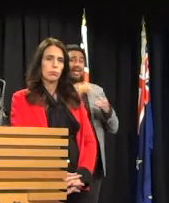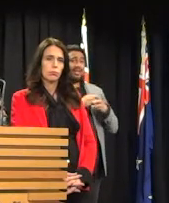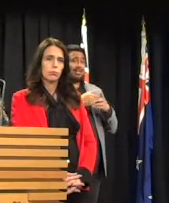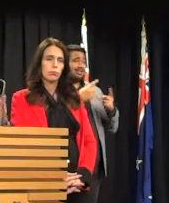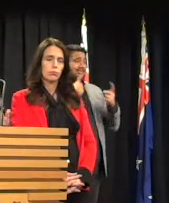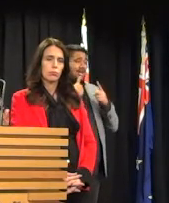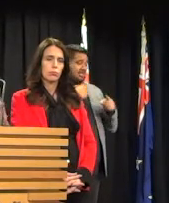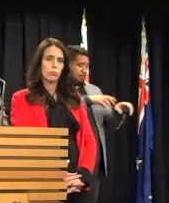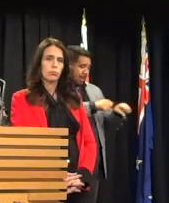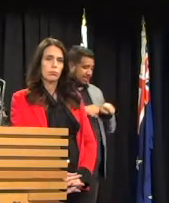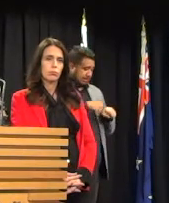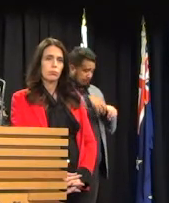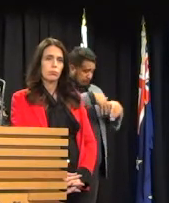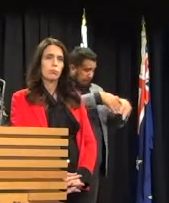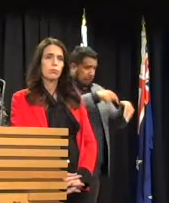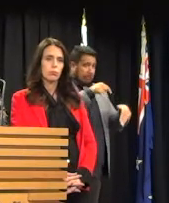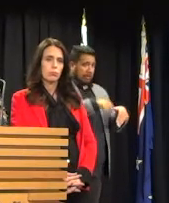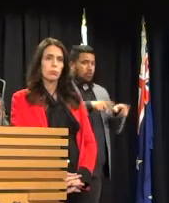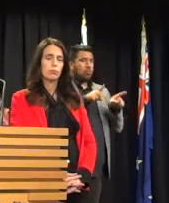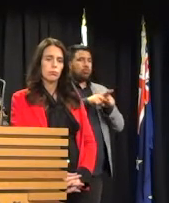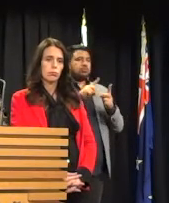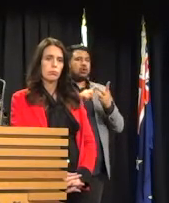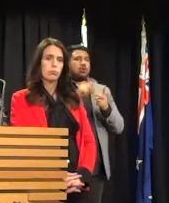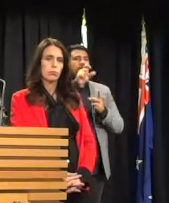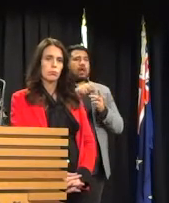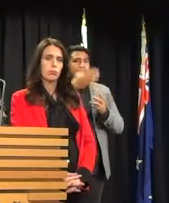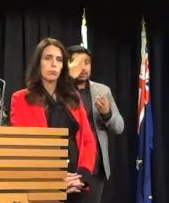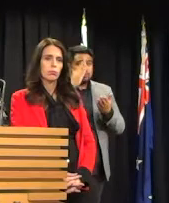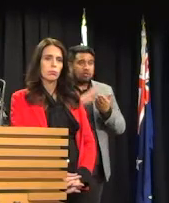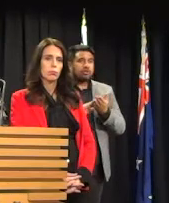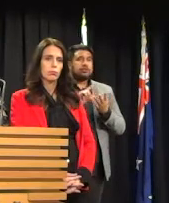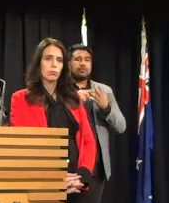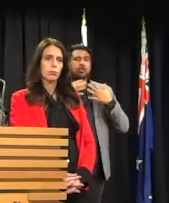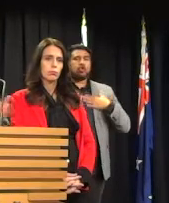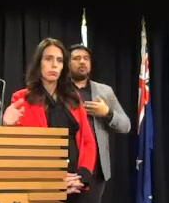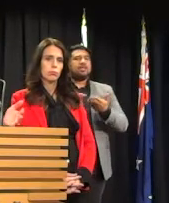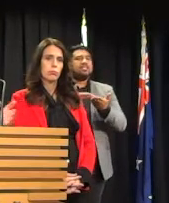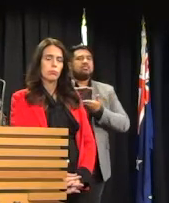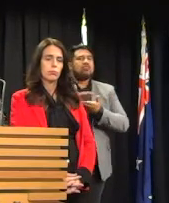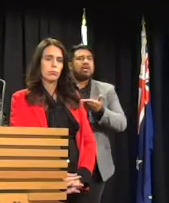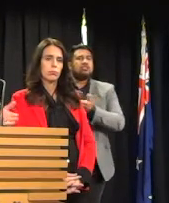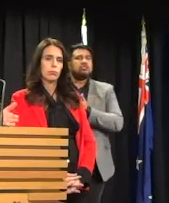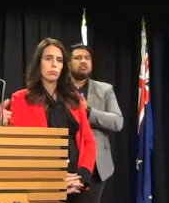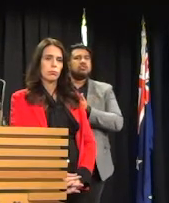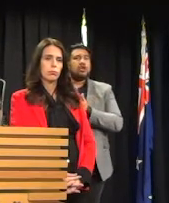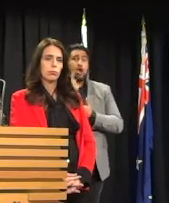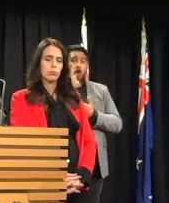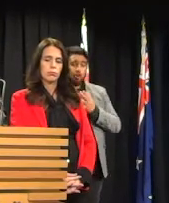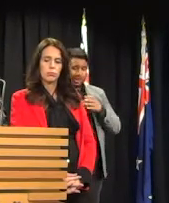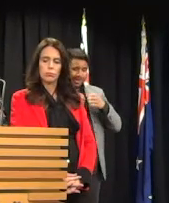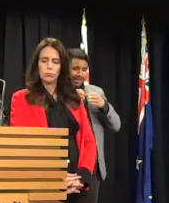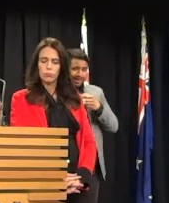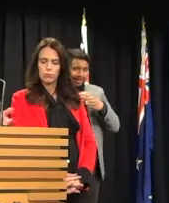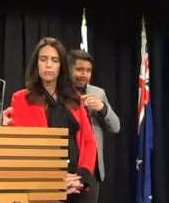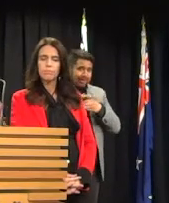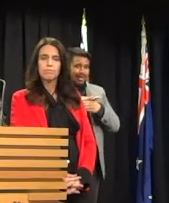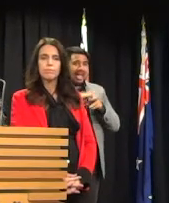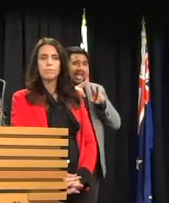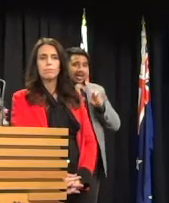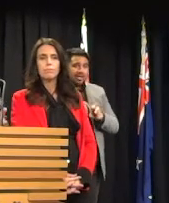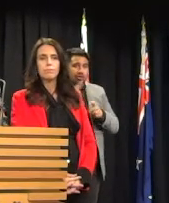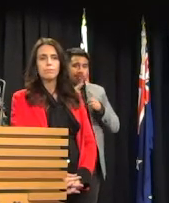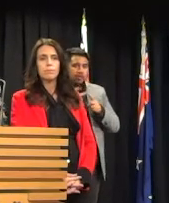It's also about client experience. It's about human interactions, and so it's extending it beyond just